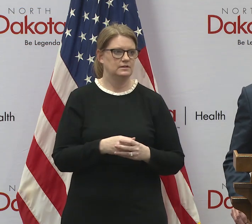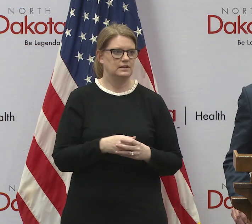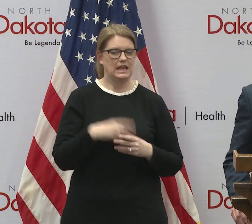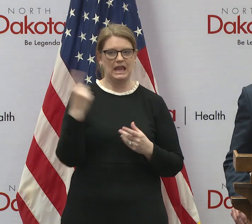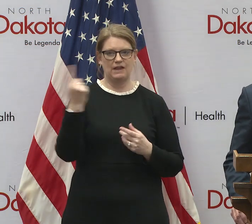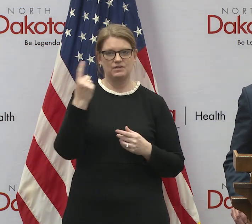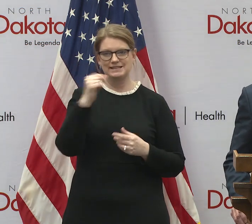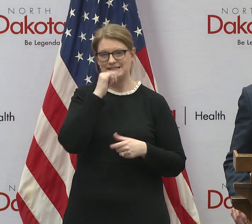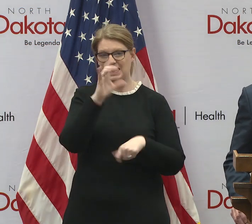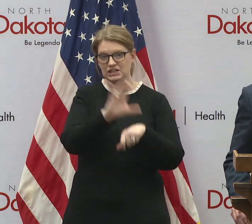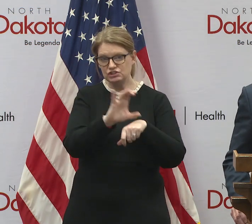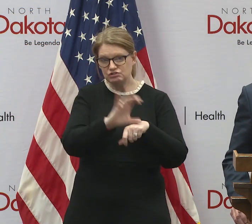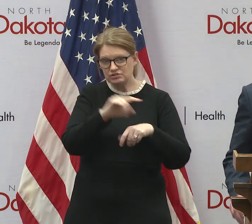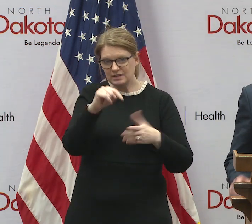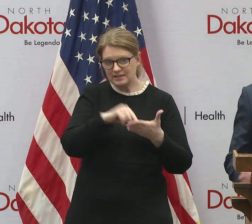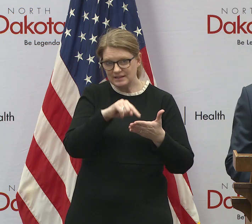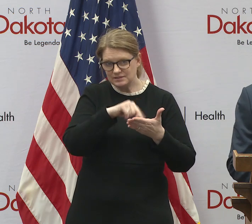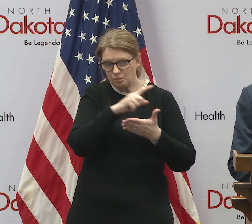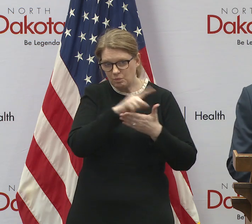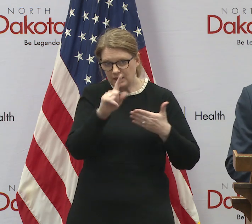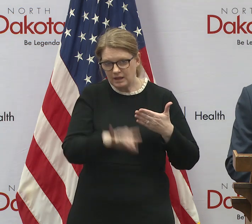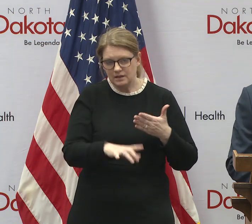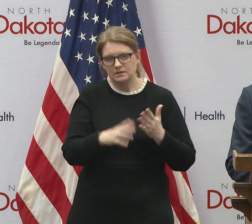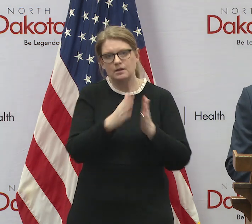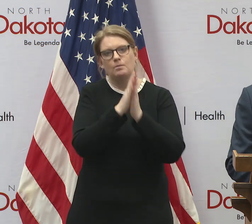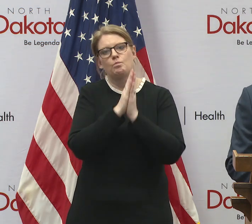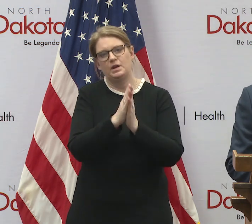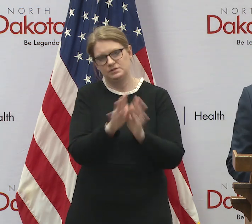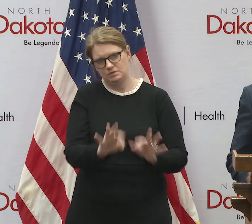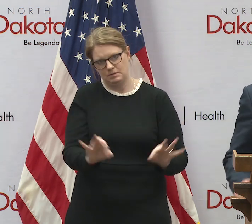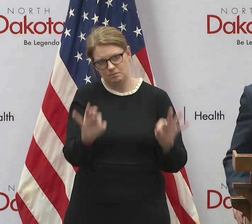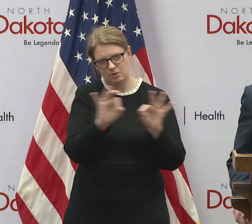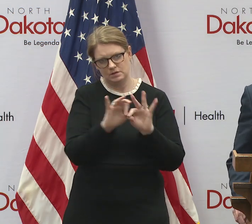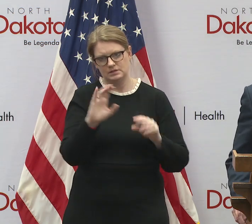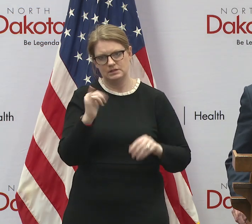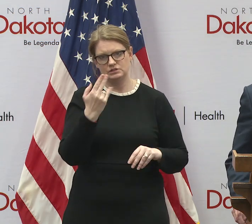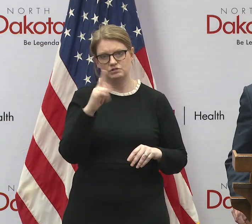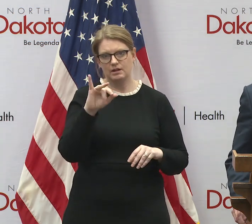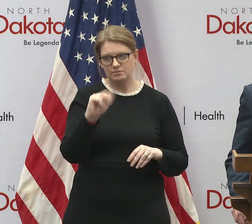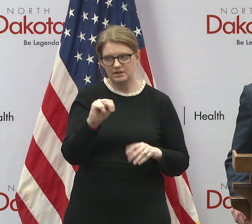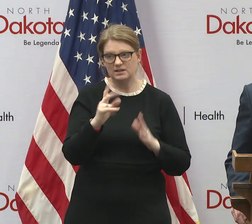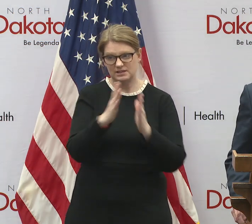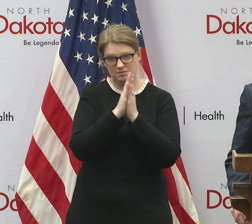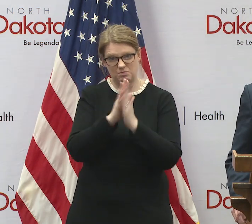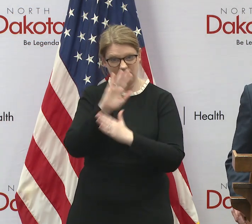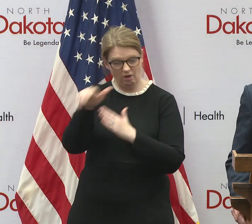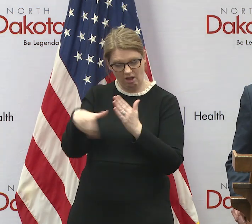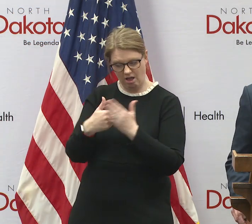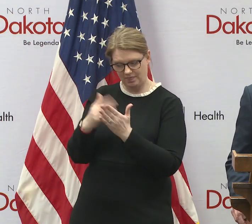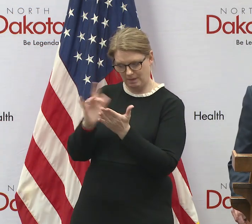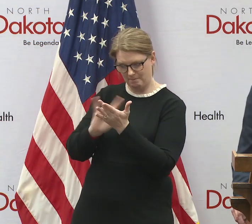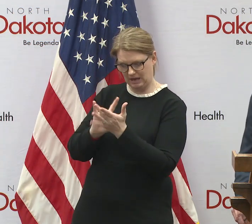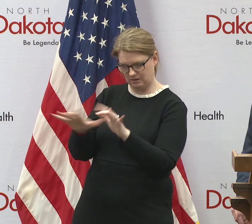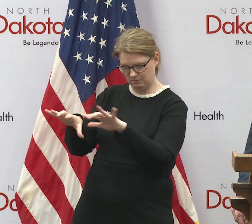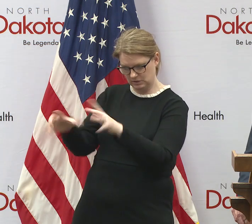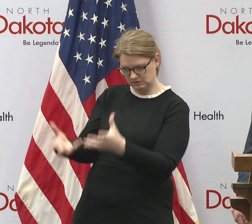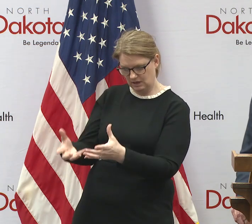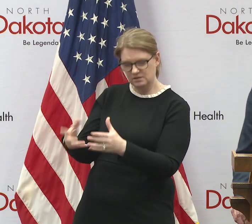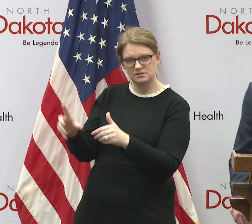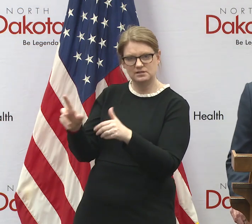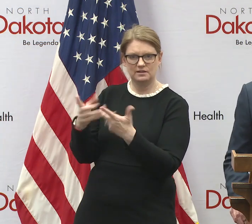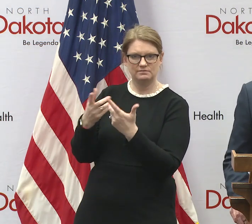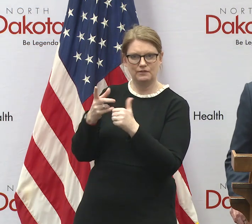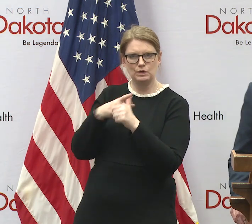everybody who's not in church this weekend, prayers still matter. And as the chaplain said, let's be praying for all those medical personnel and first responders